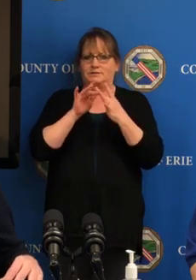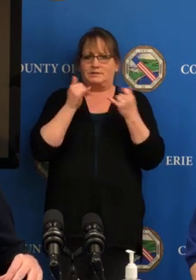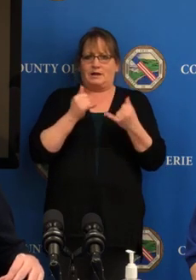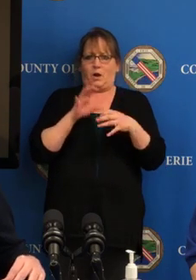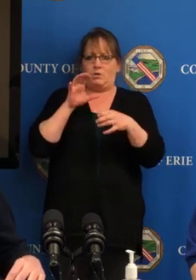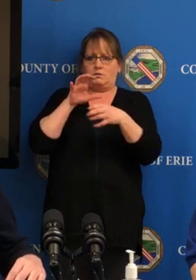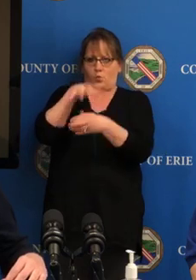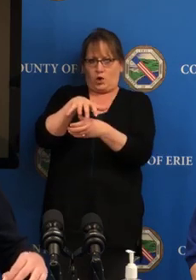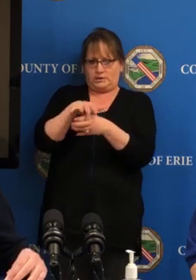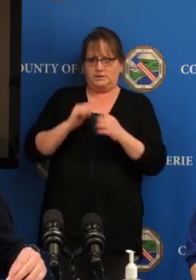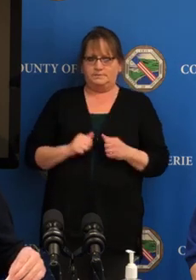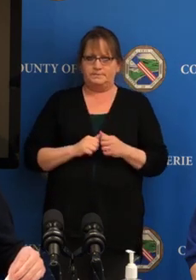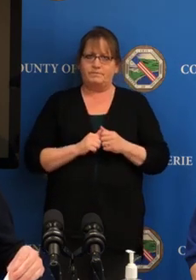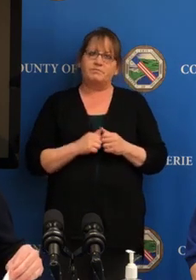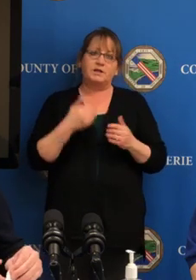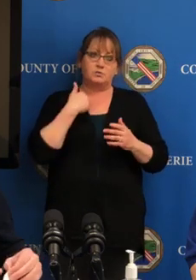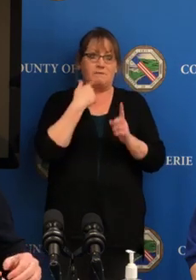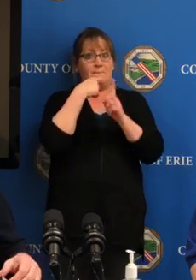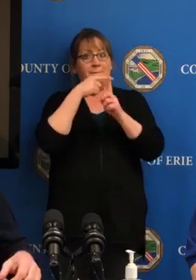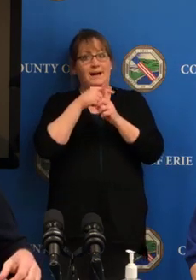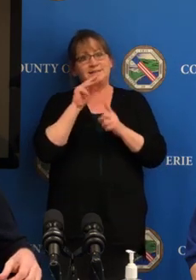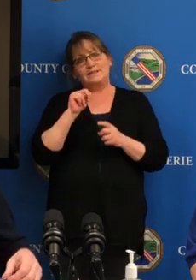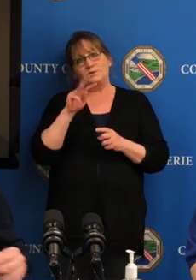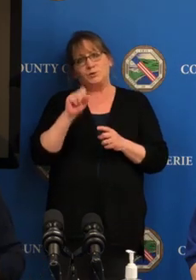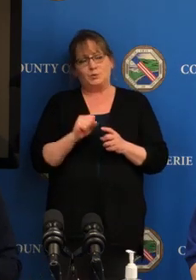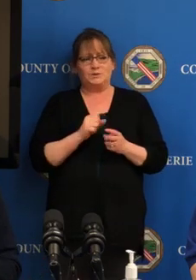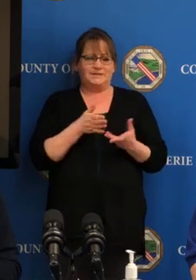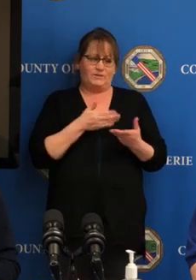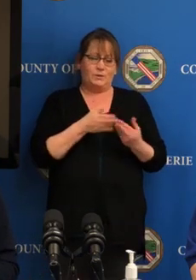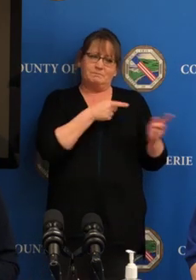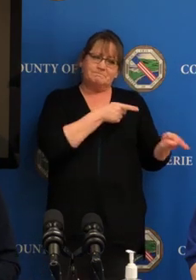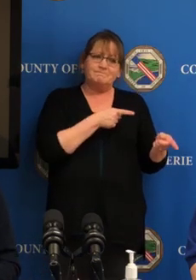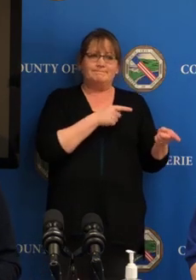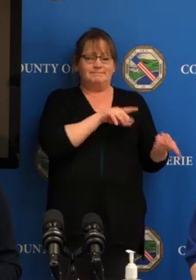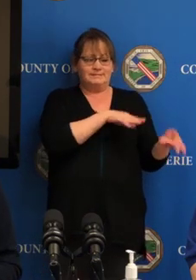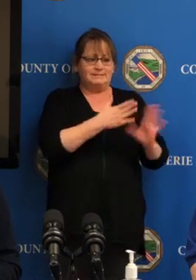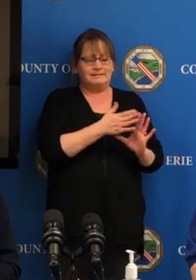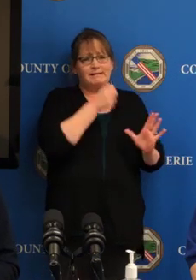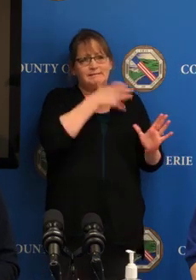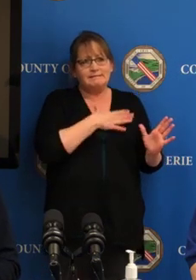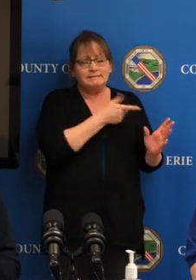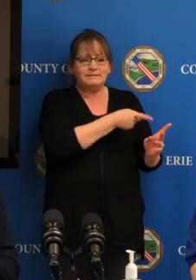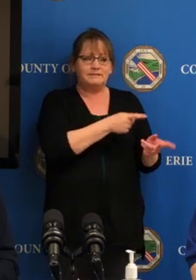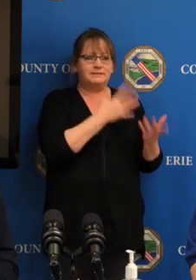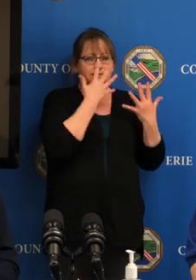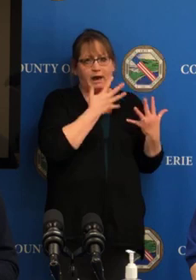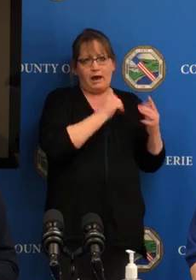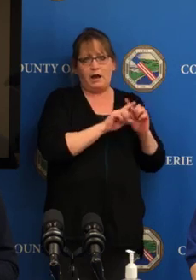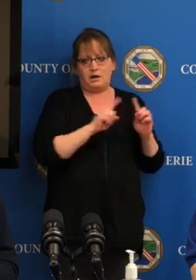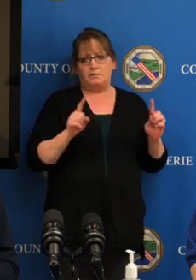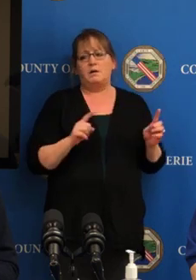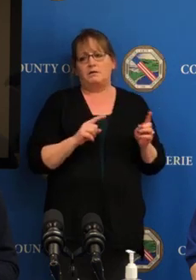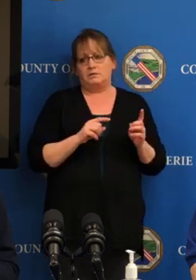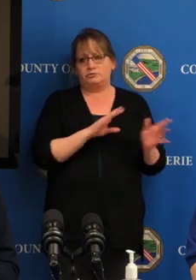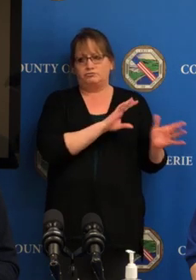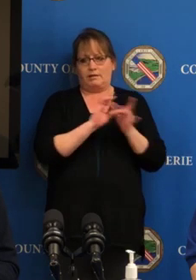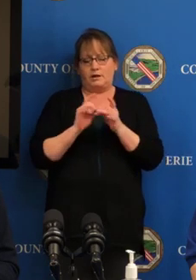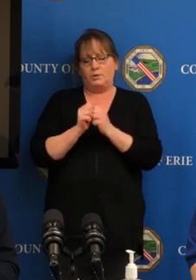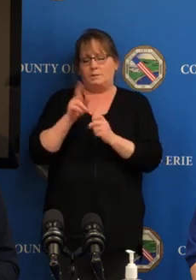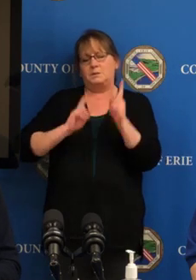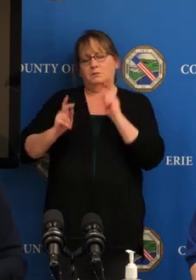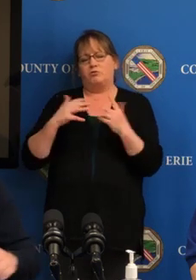So we do have some positive news there, even among the sad news regarding the death, with regards to the individuals who have